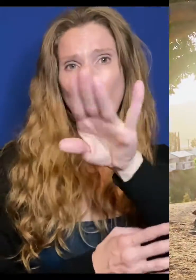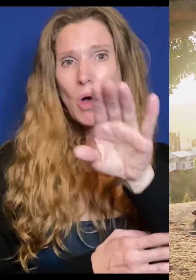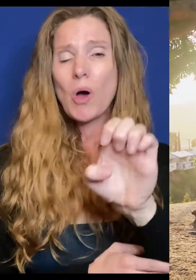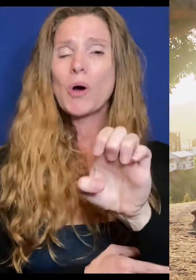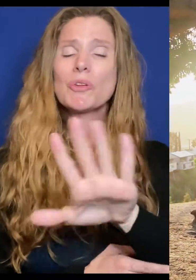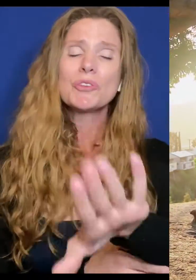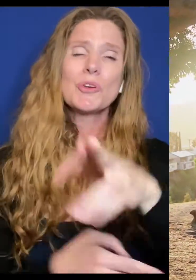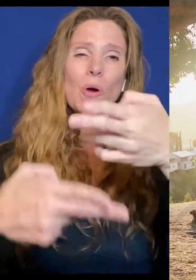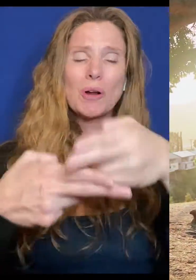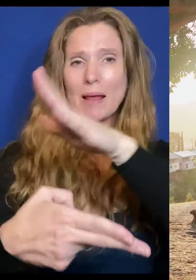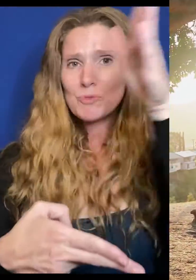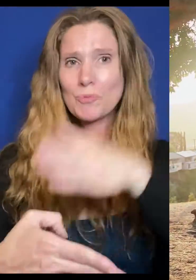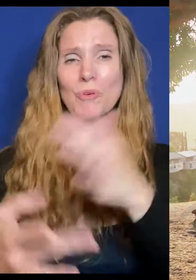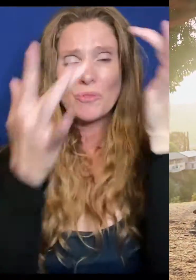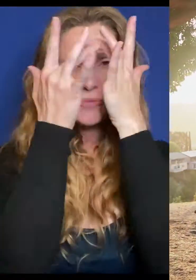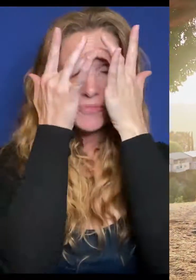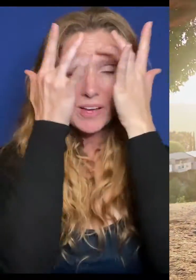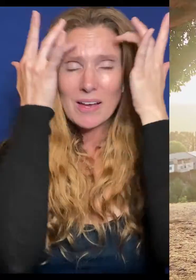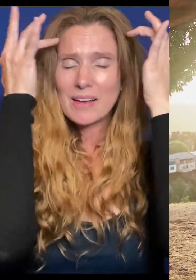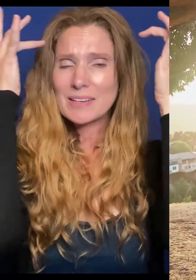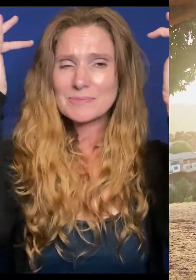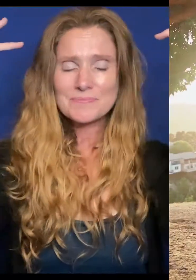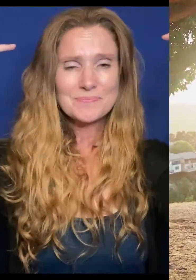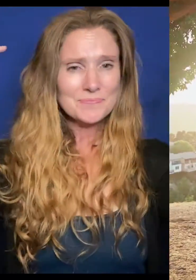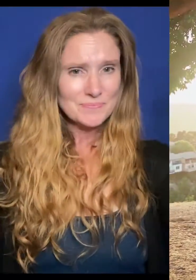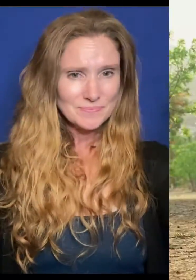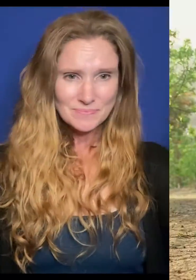names we never fail